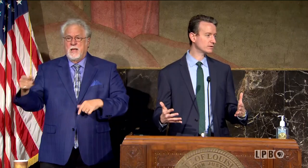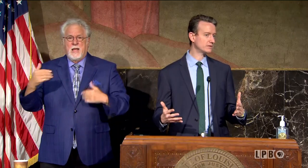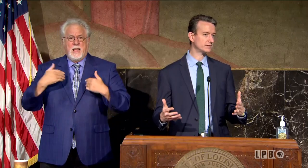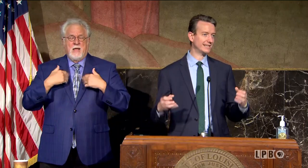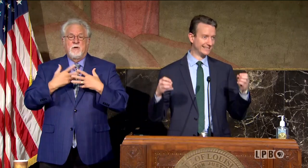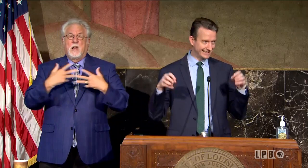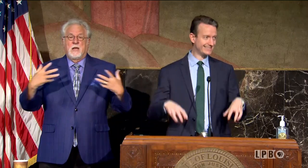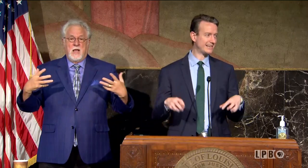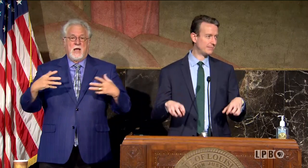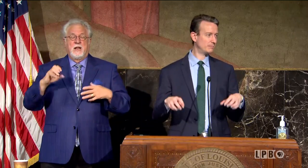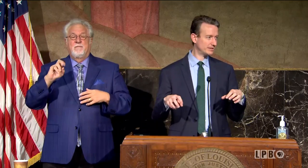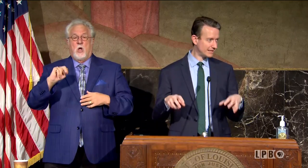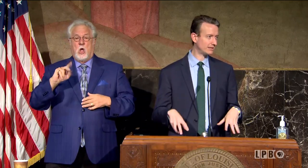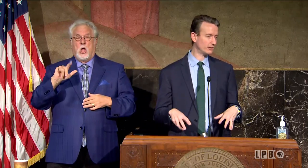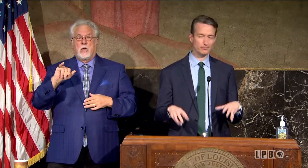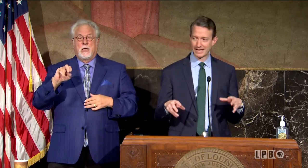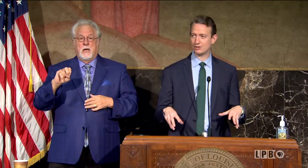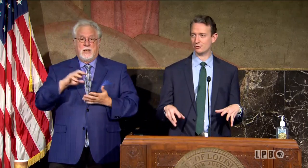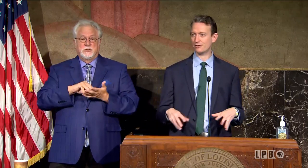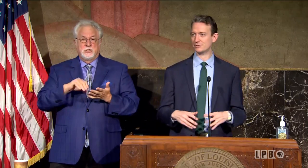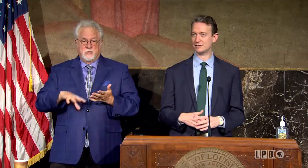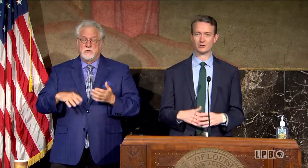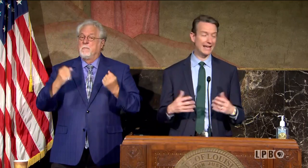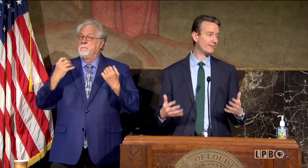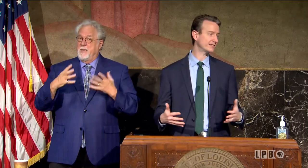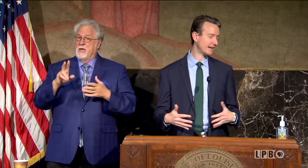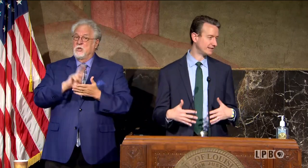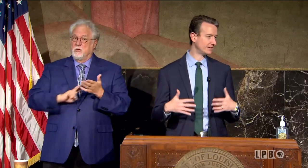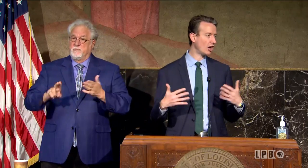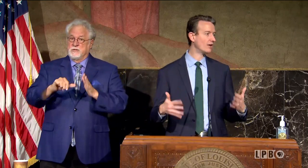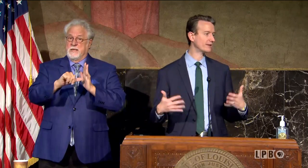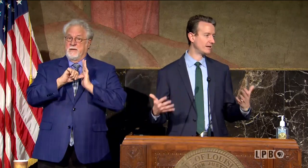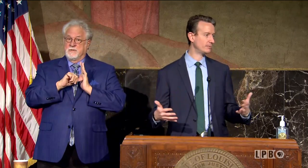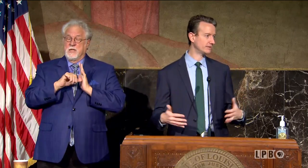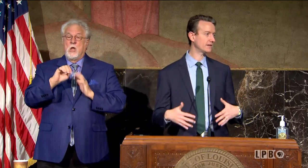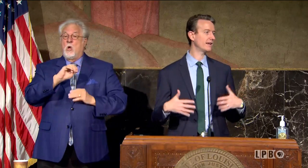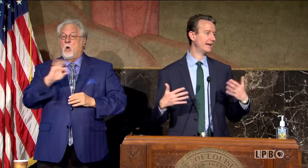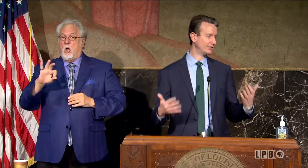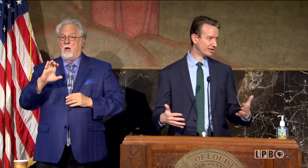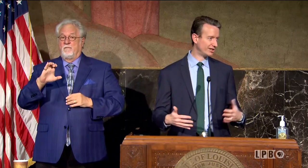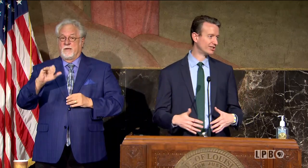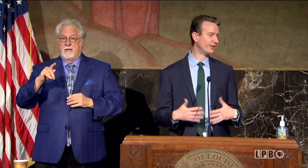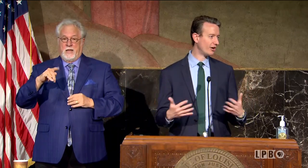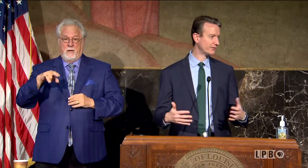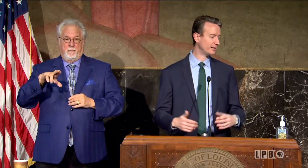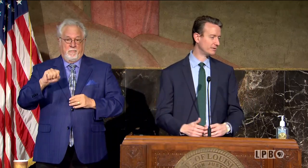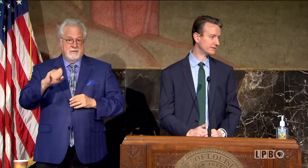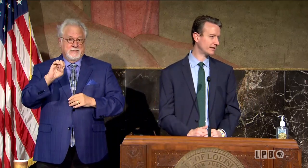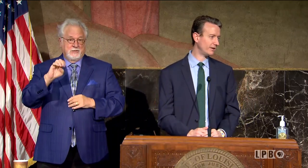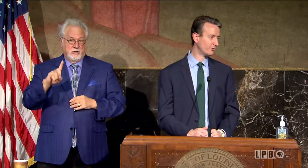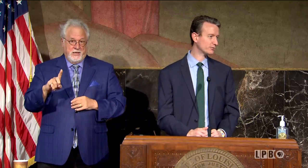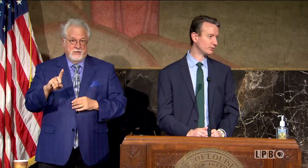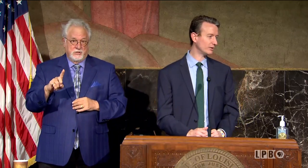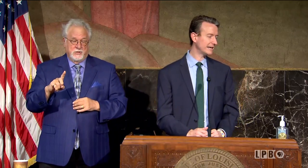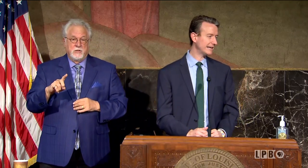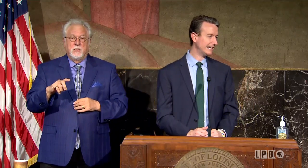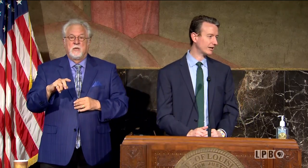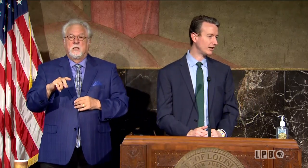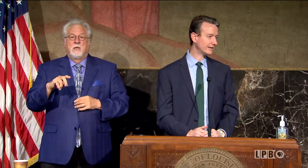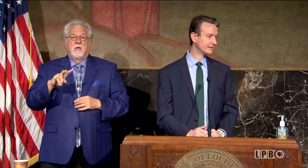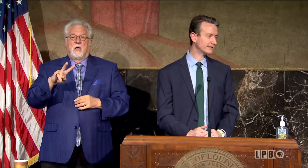virtual students. At this time in particular, many universities are emphasizing off-campus education, off-campus